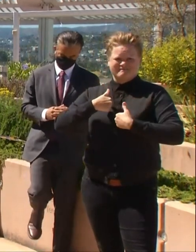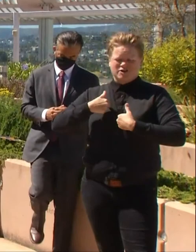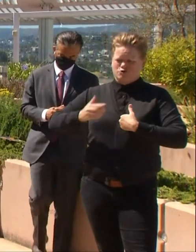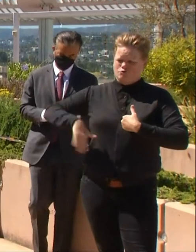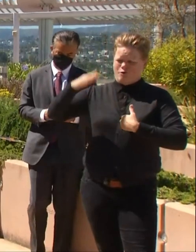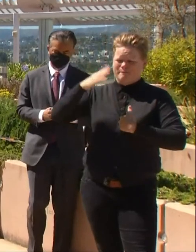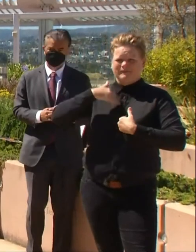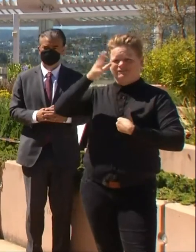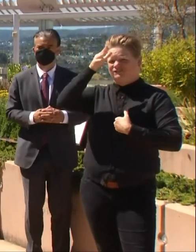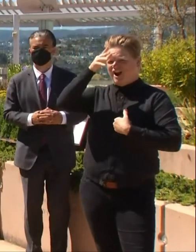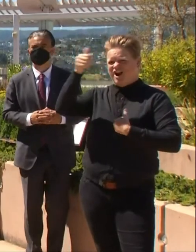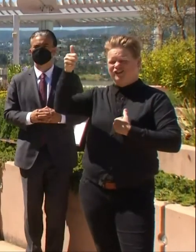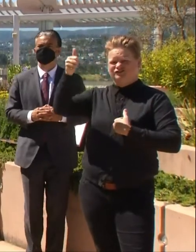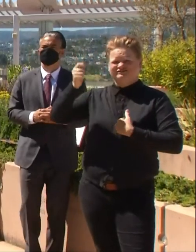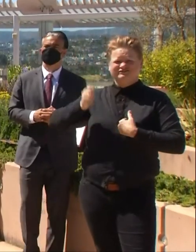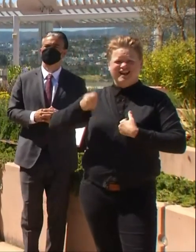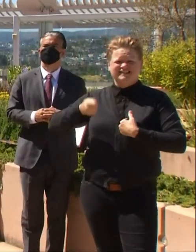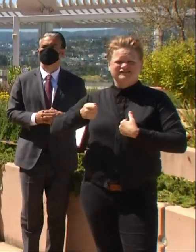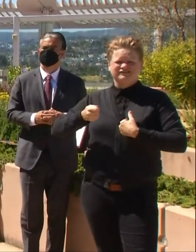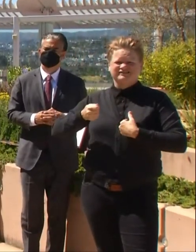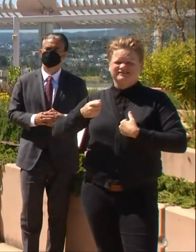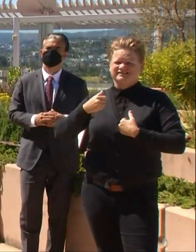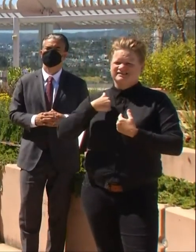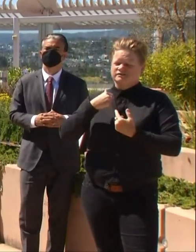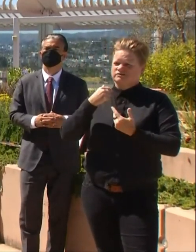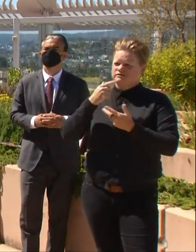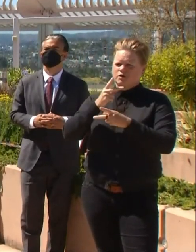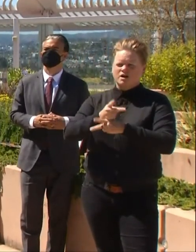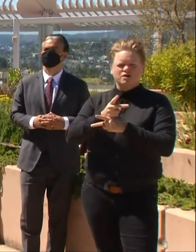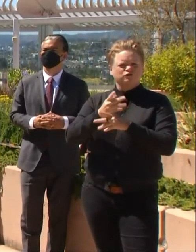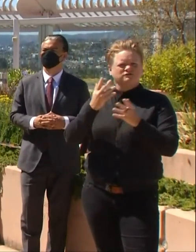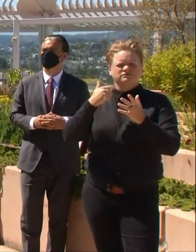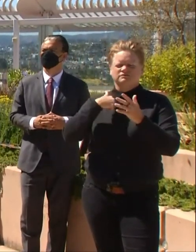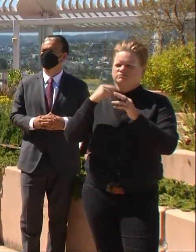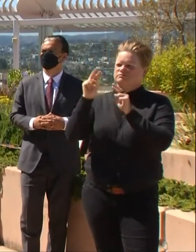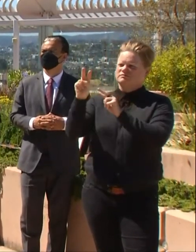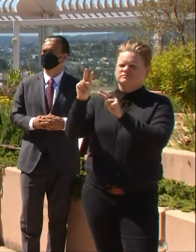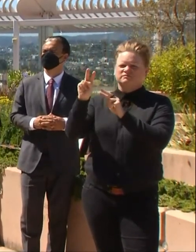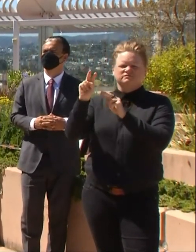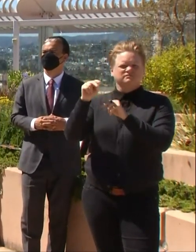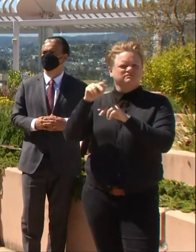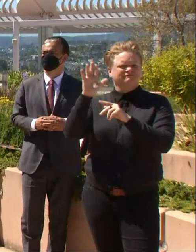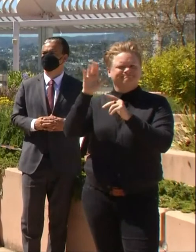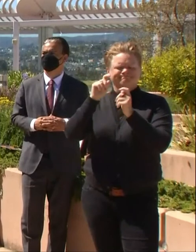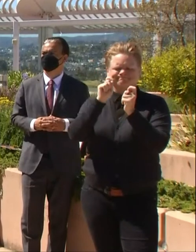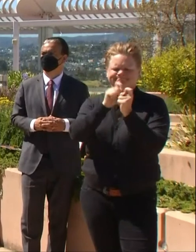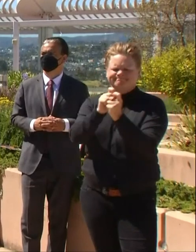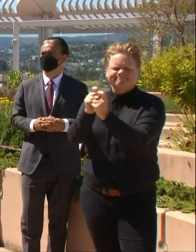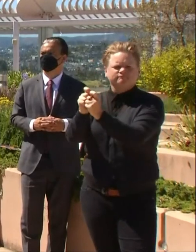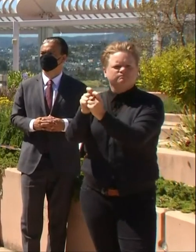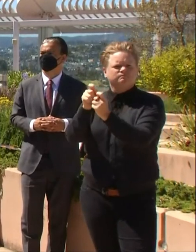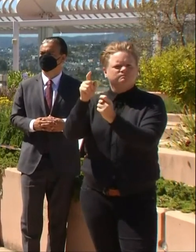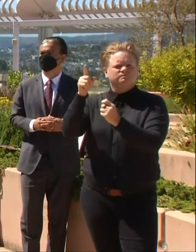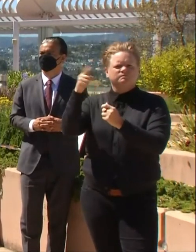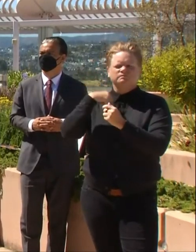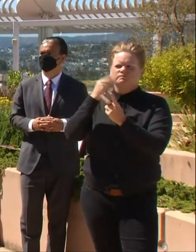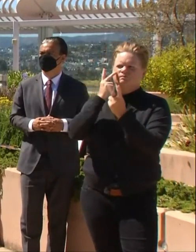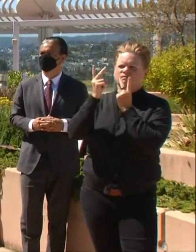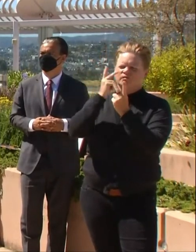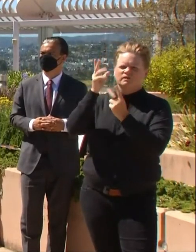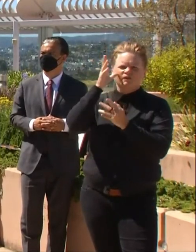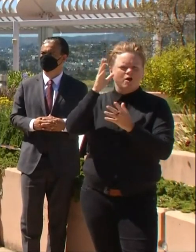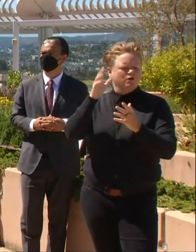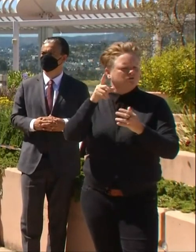it comes to attacking judicial decisions. But I sat back and watched decision after